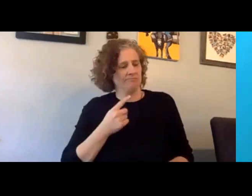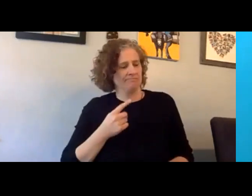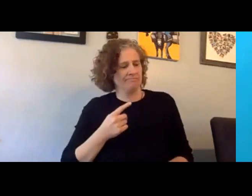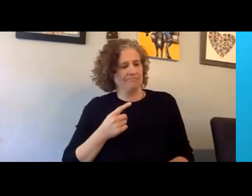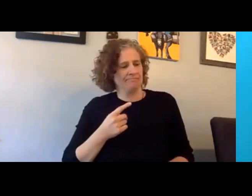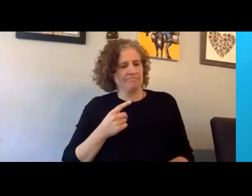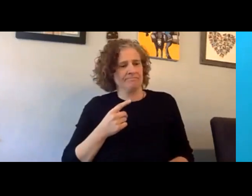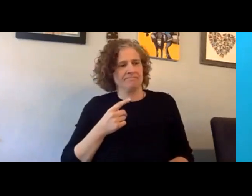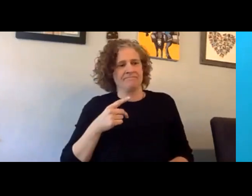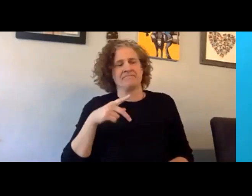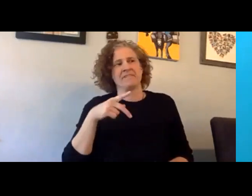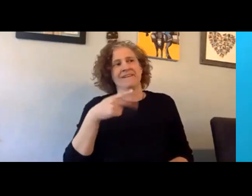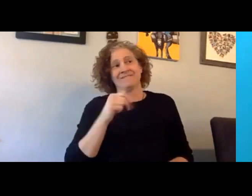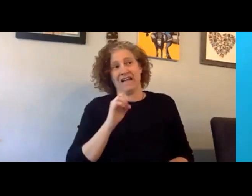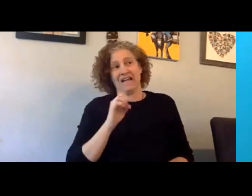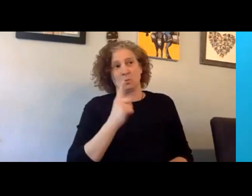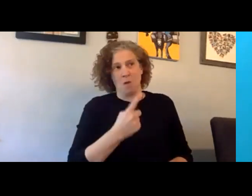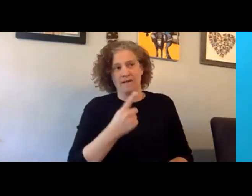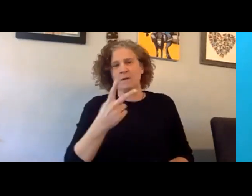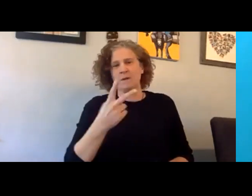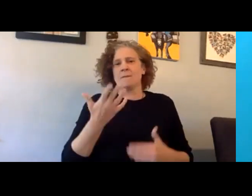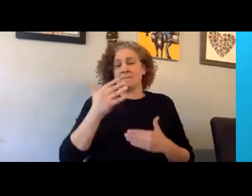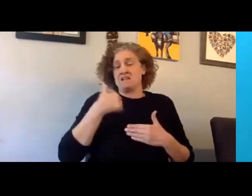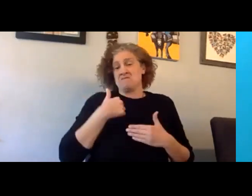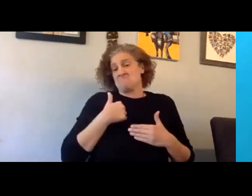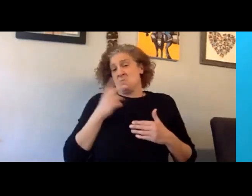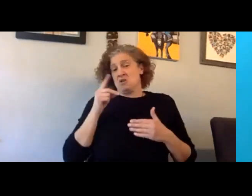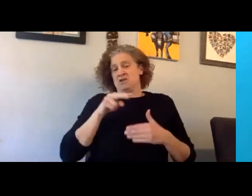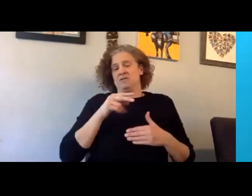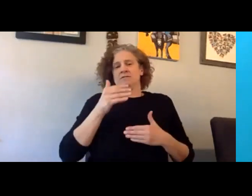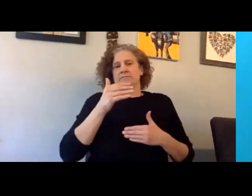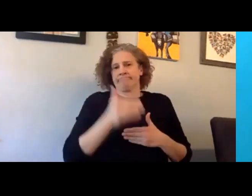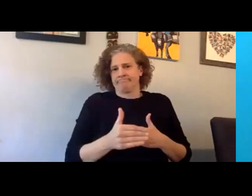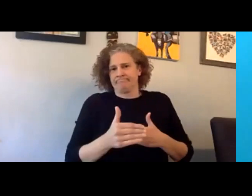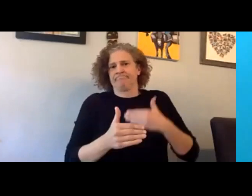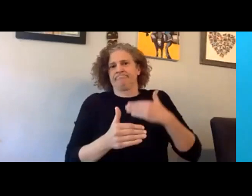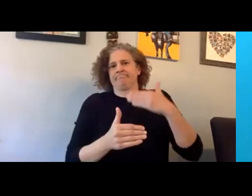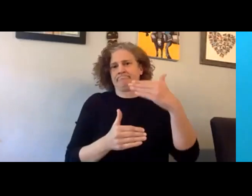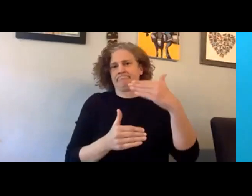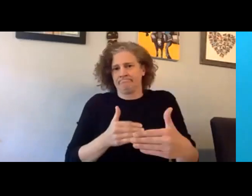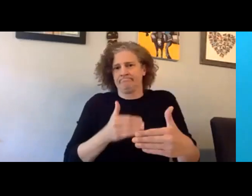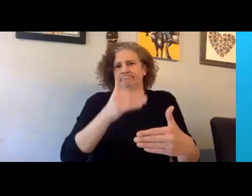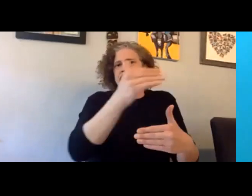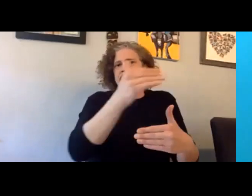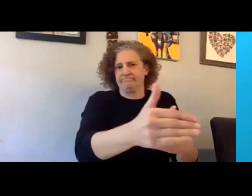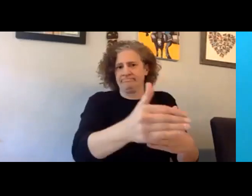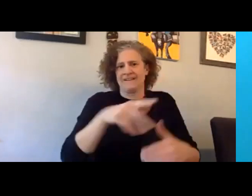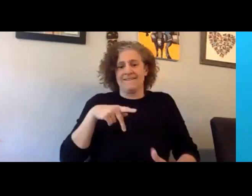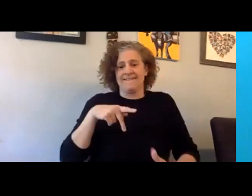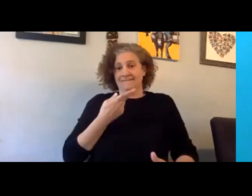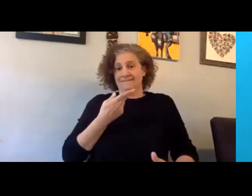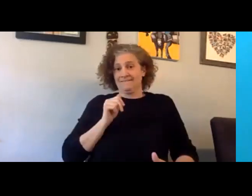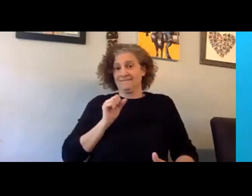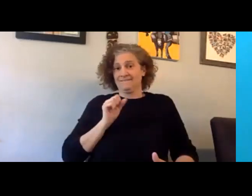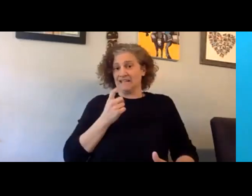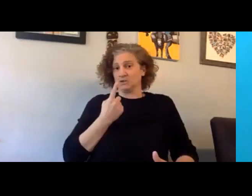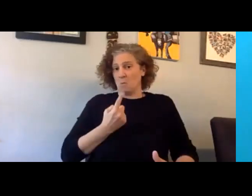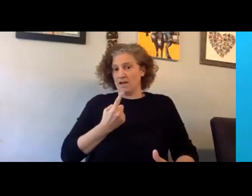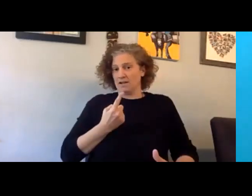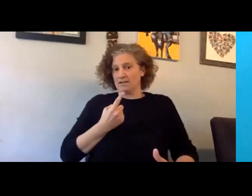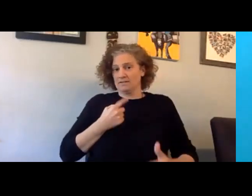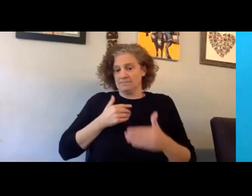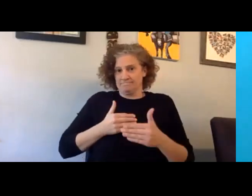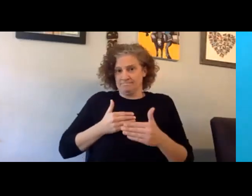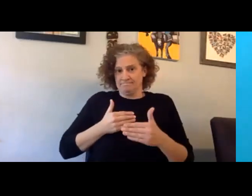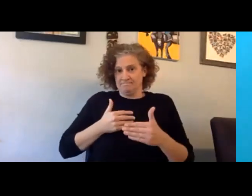of restrictions. So I might say, you know, phase 1, phase 2, you know, it's like this. We have steps. So